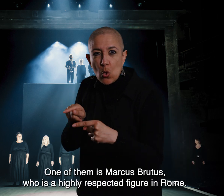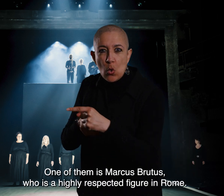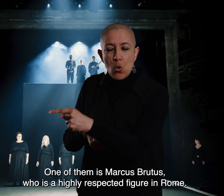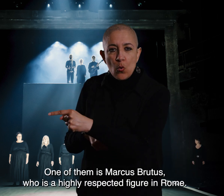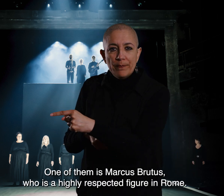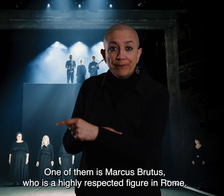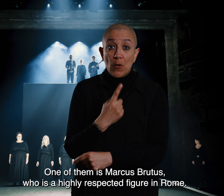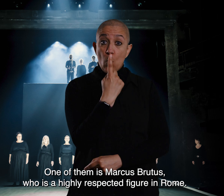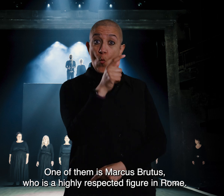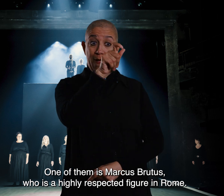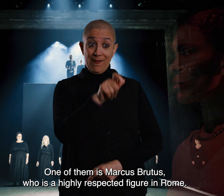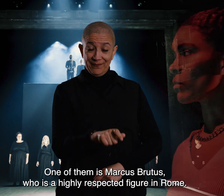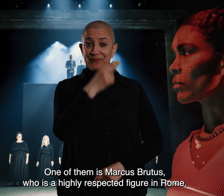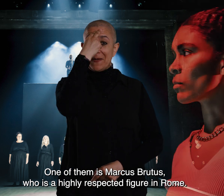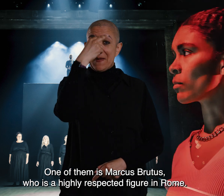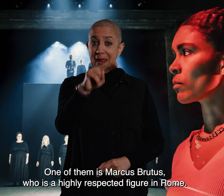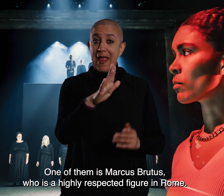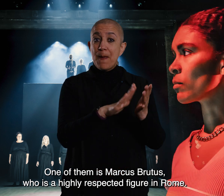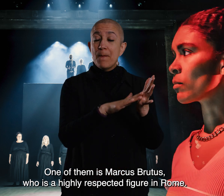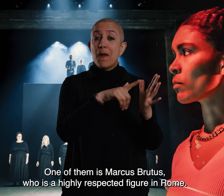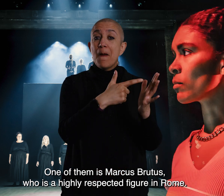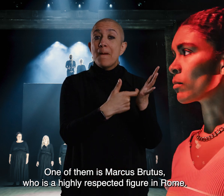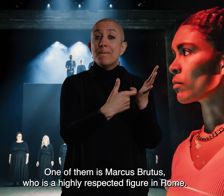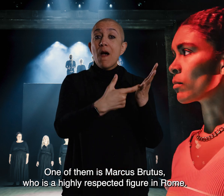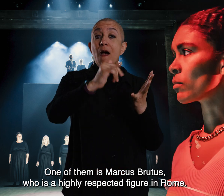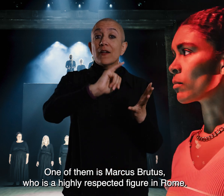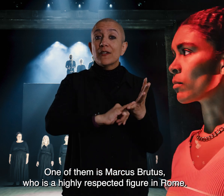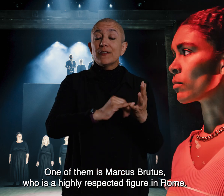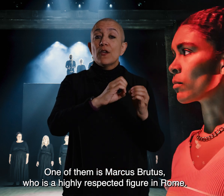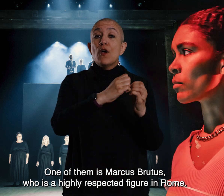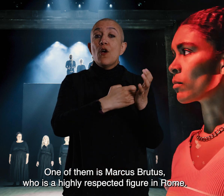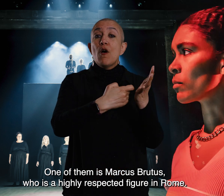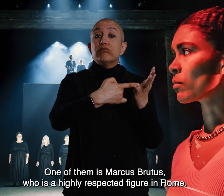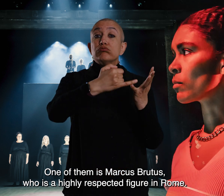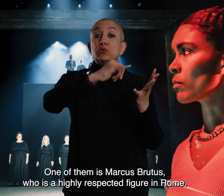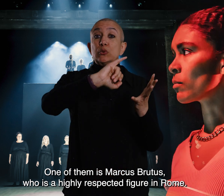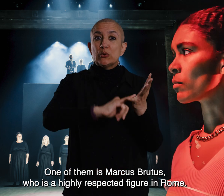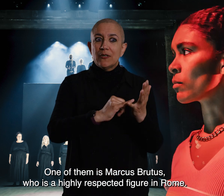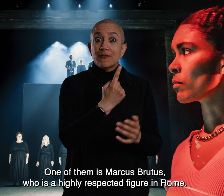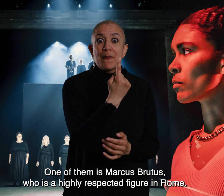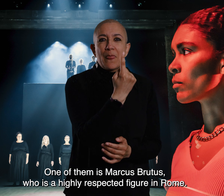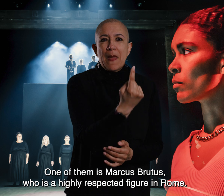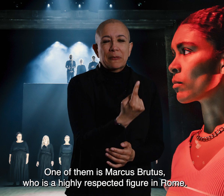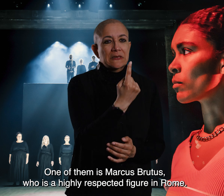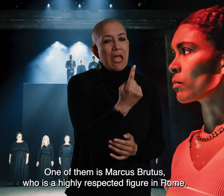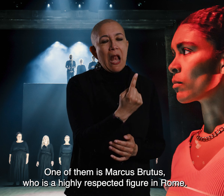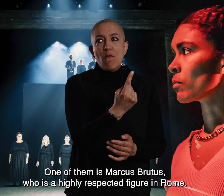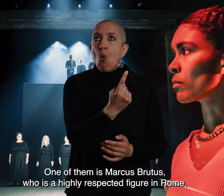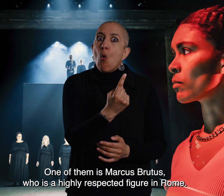One of them is Marcus Brutus, who is a highly respected figure in Rome.